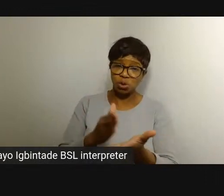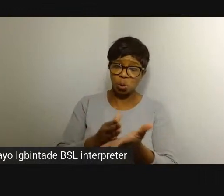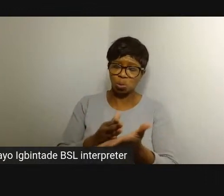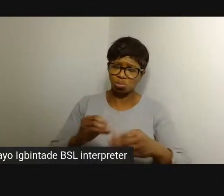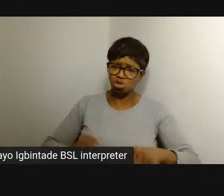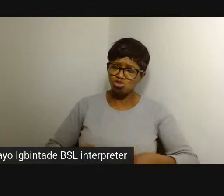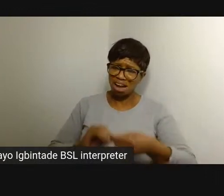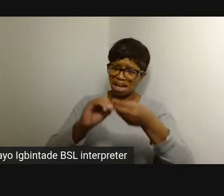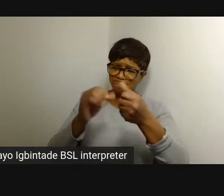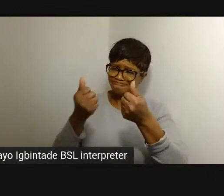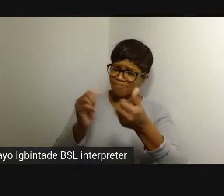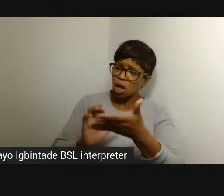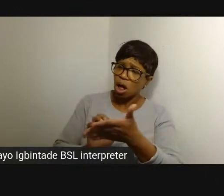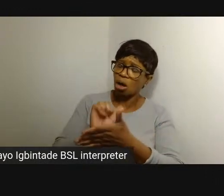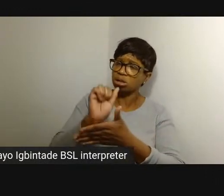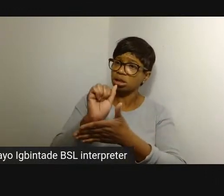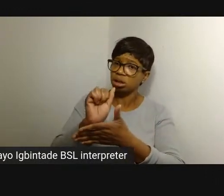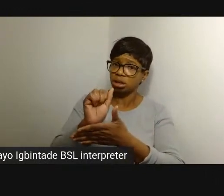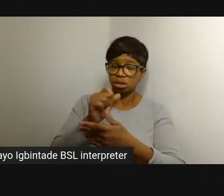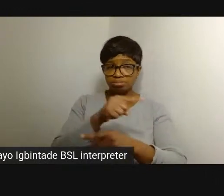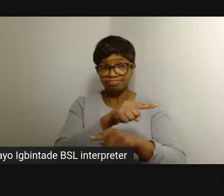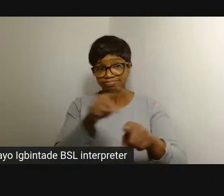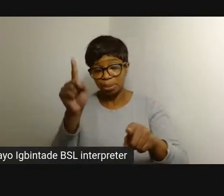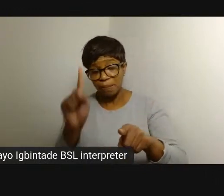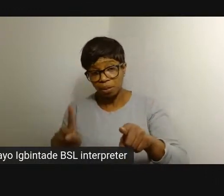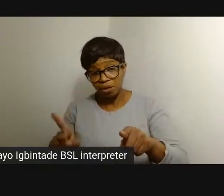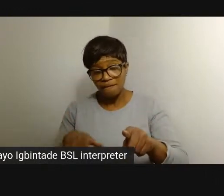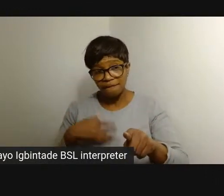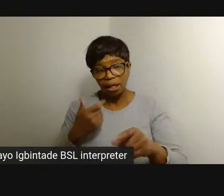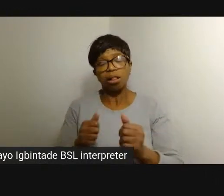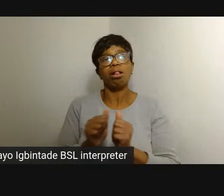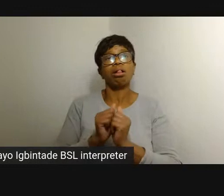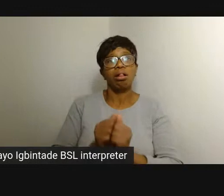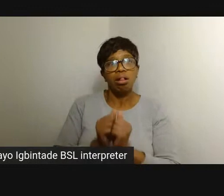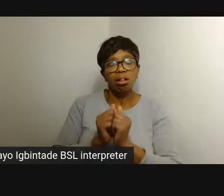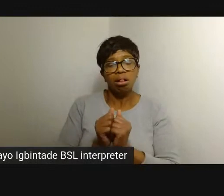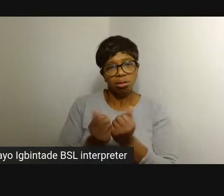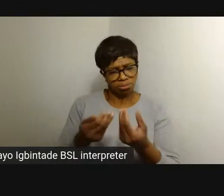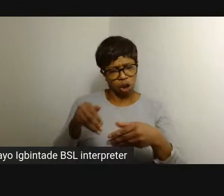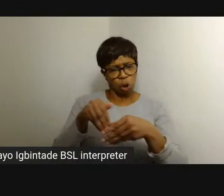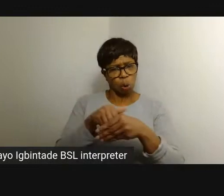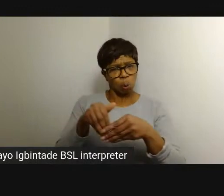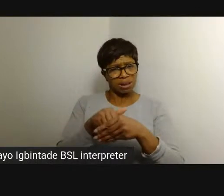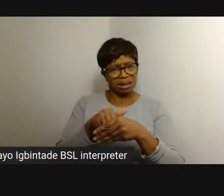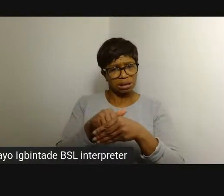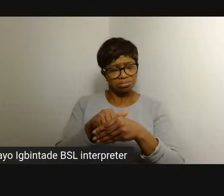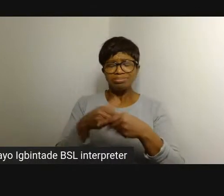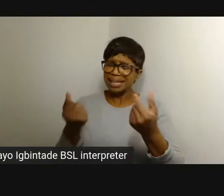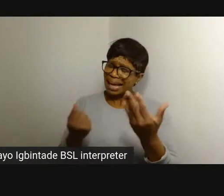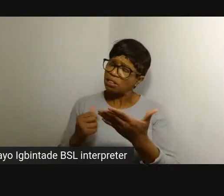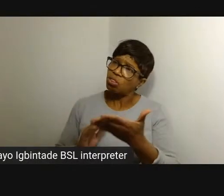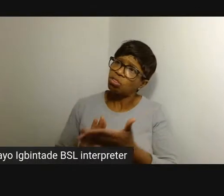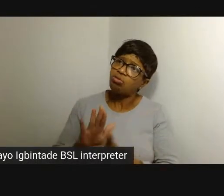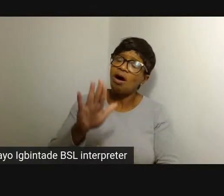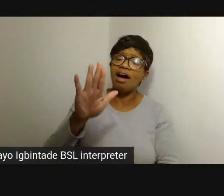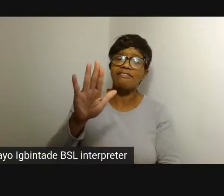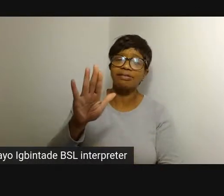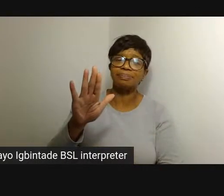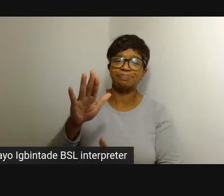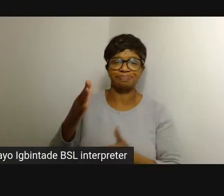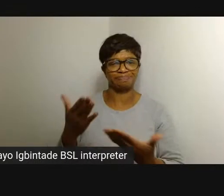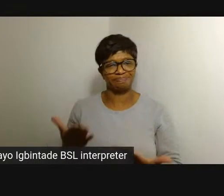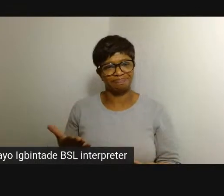a culture where people feel valued and included and can thrive.